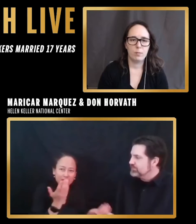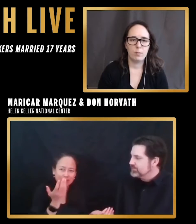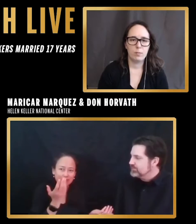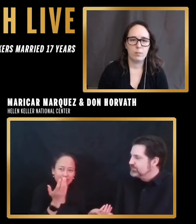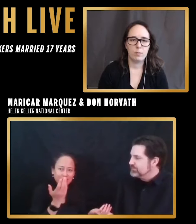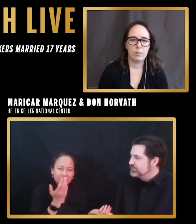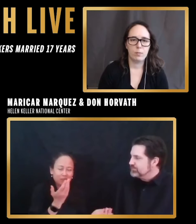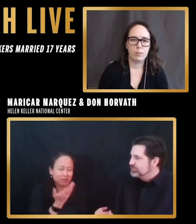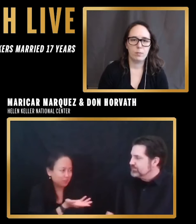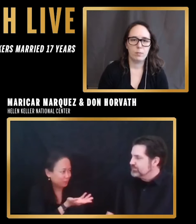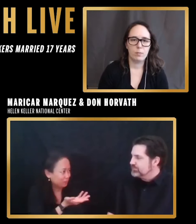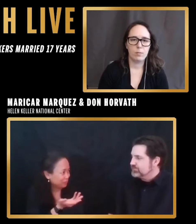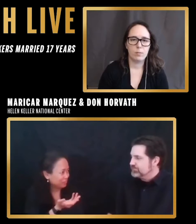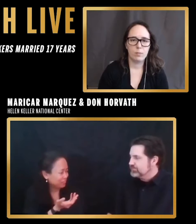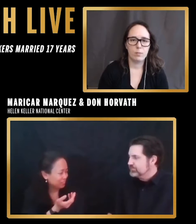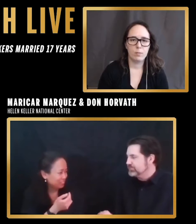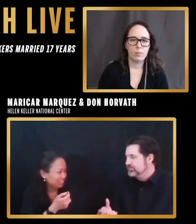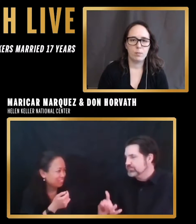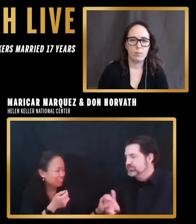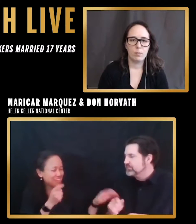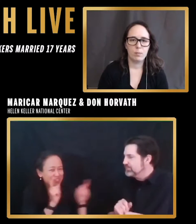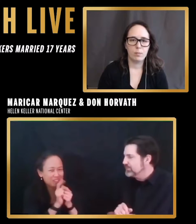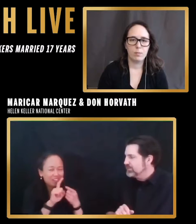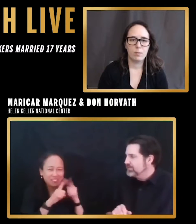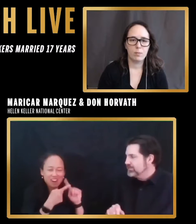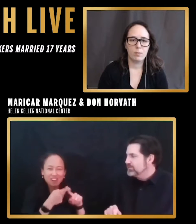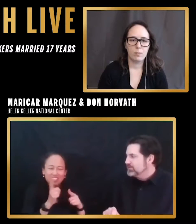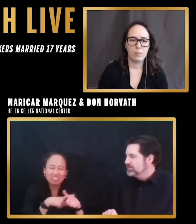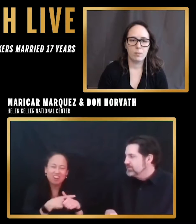was just learning naturally and developing that skill.